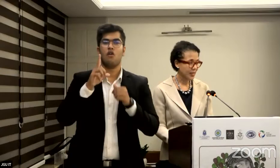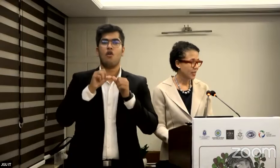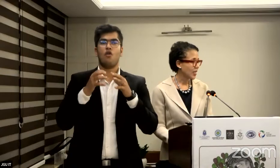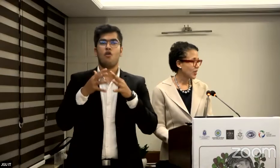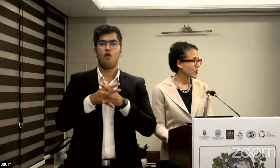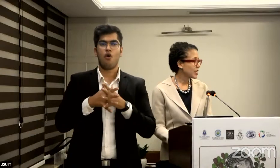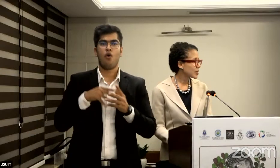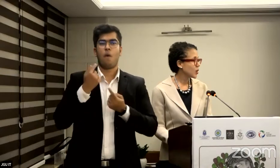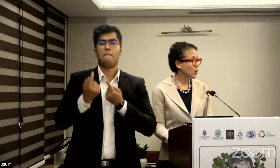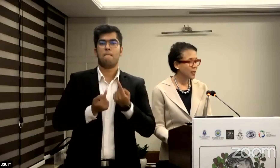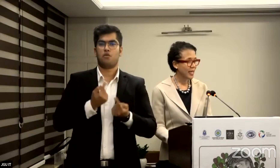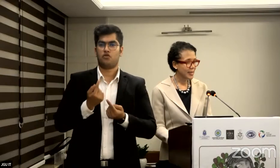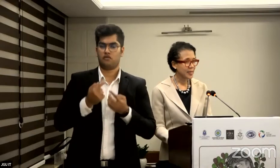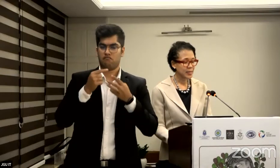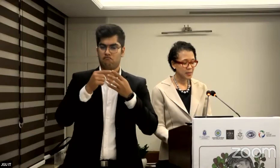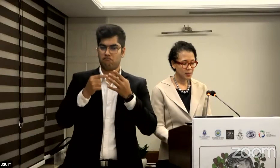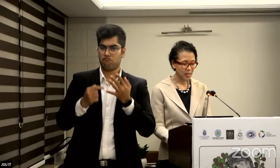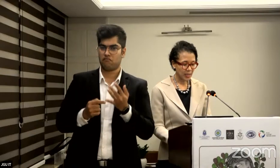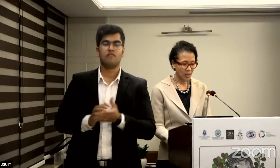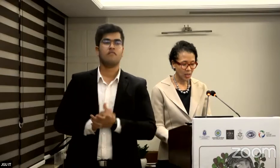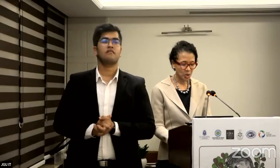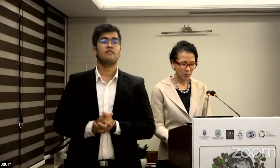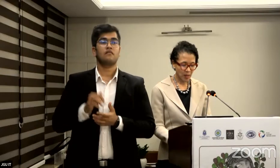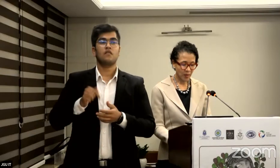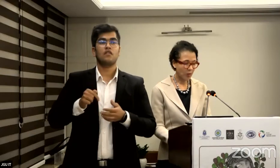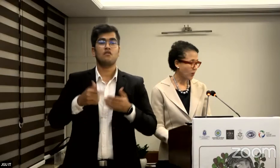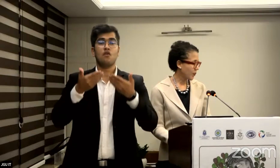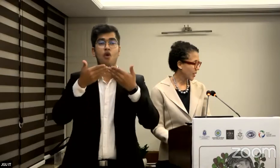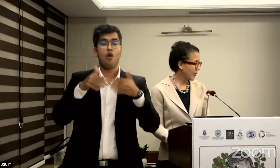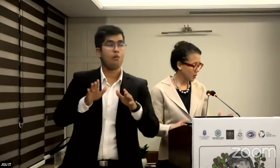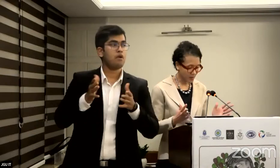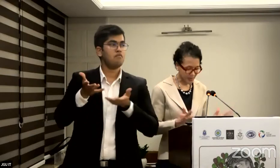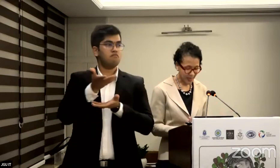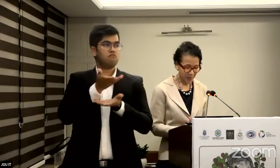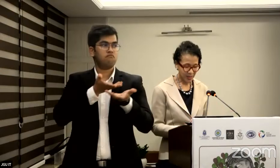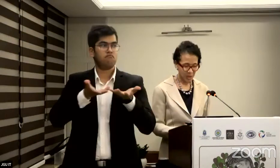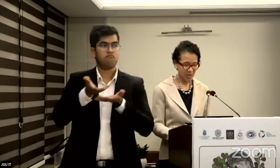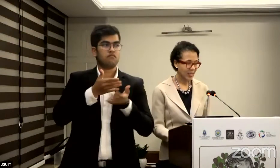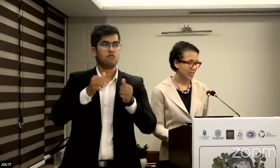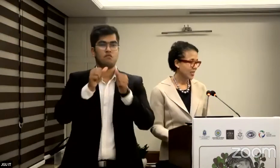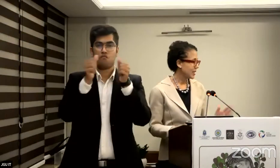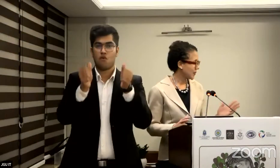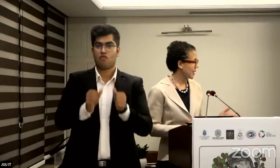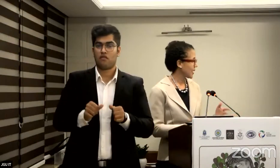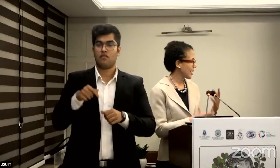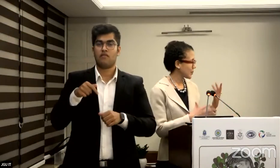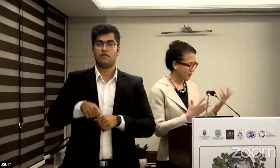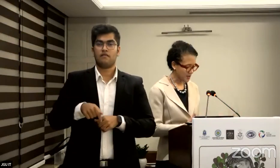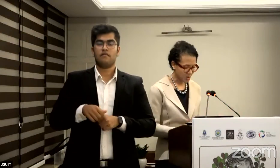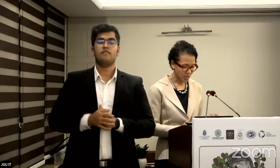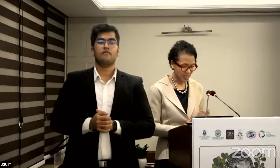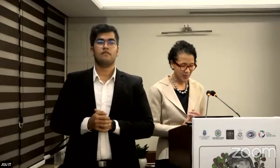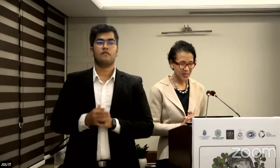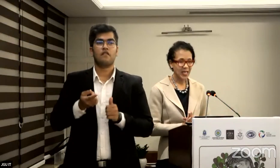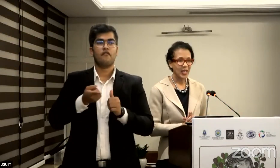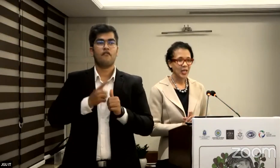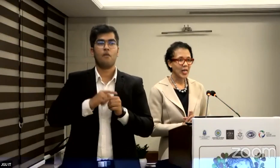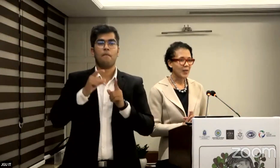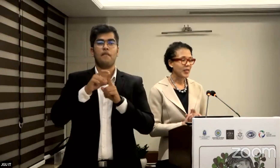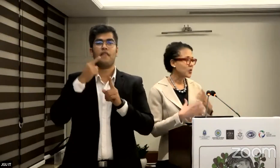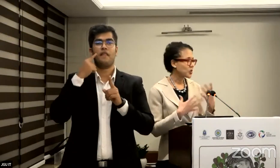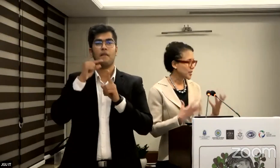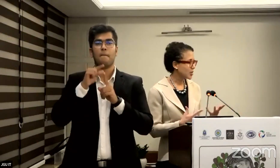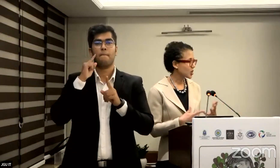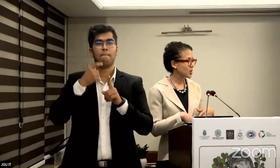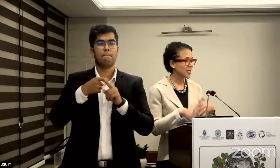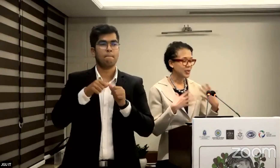economy. This open-ended dialogic model that you've established, Deepika and Professor James,